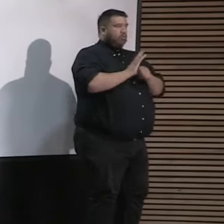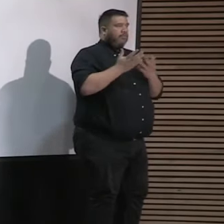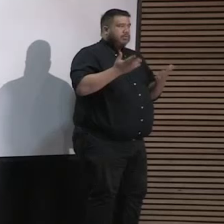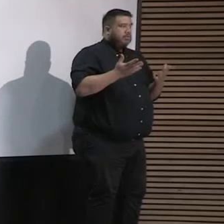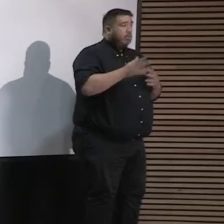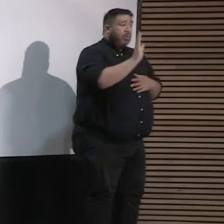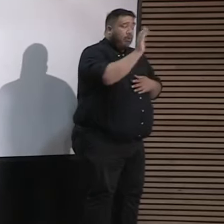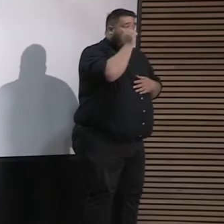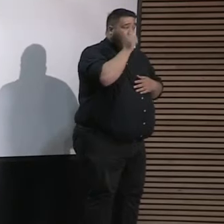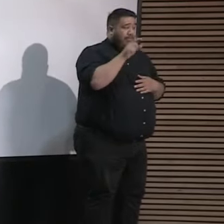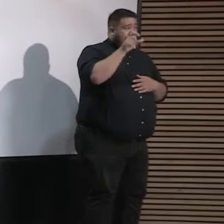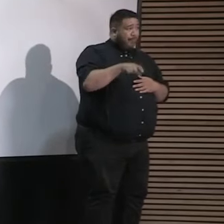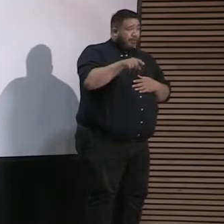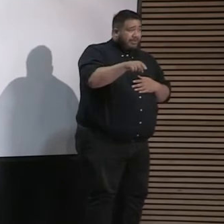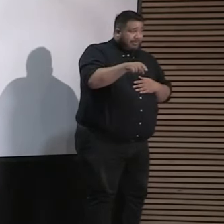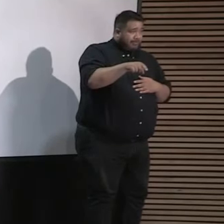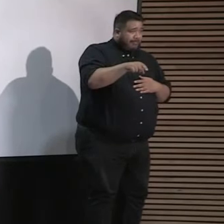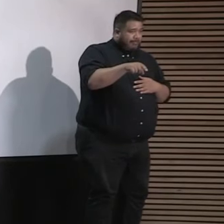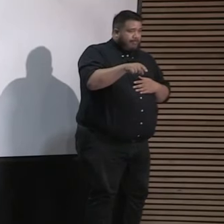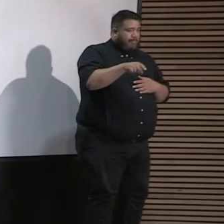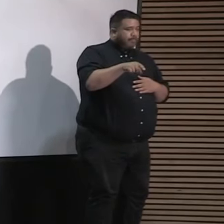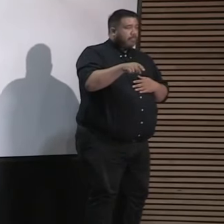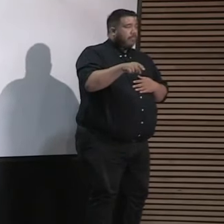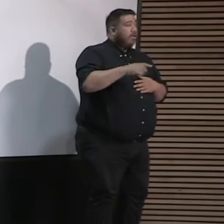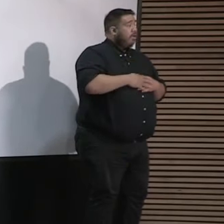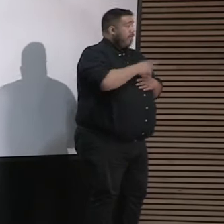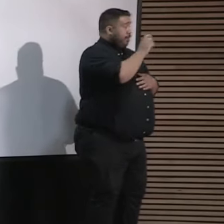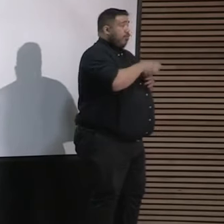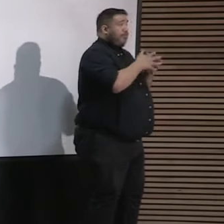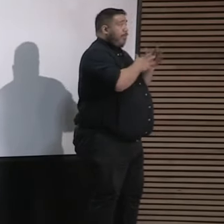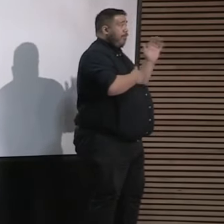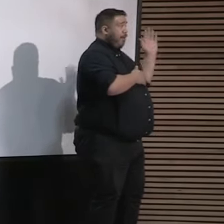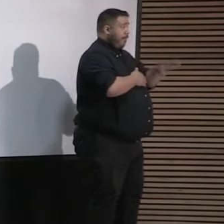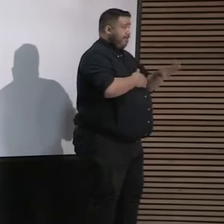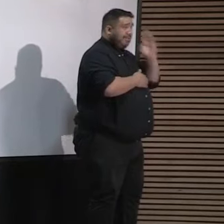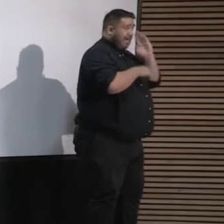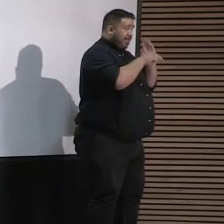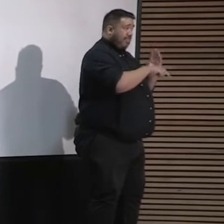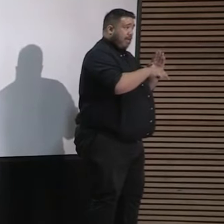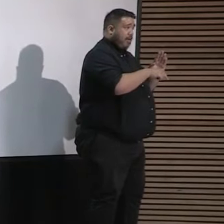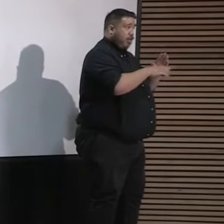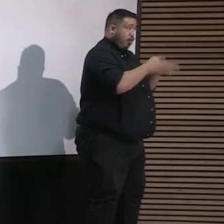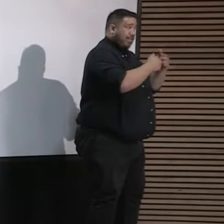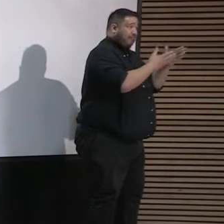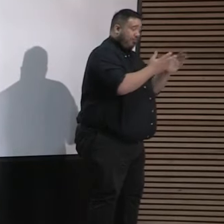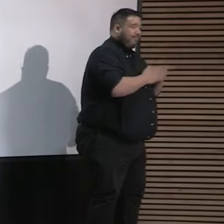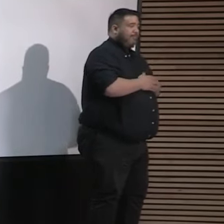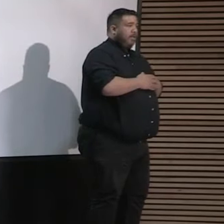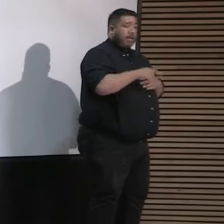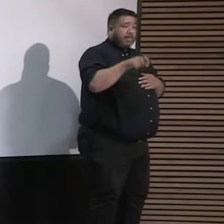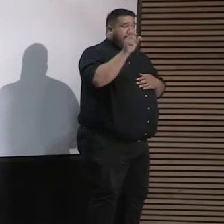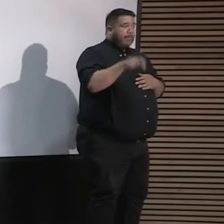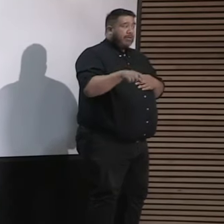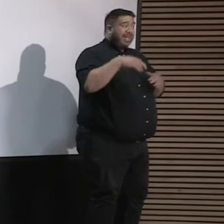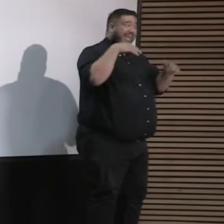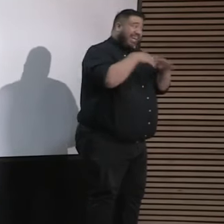was not in the room of the US returnee after it was vacated on the 31st of